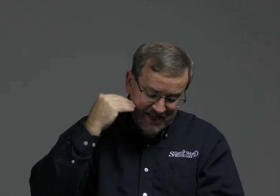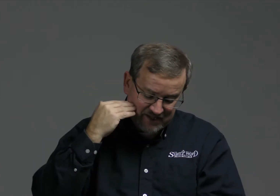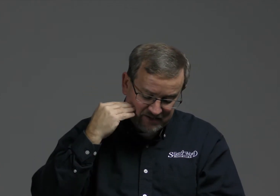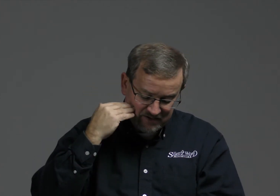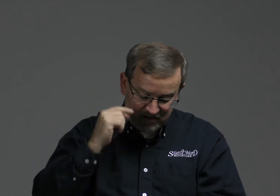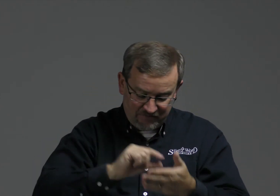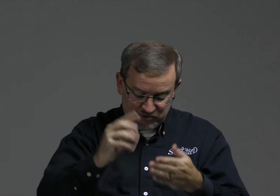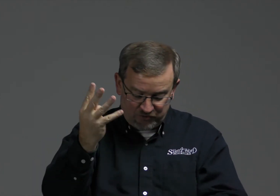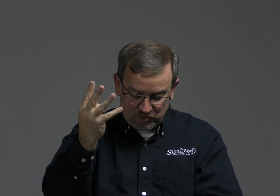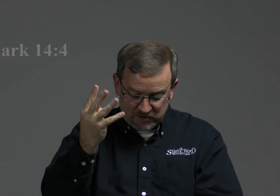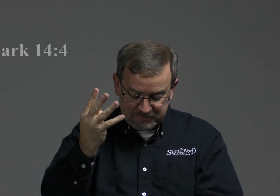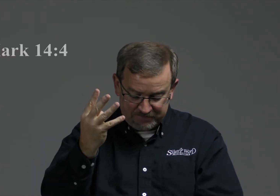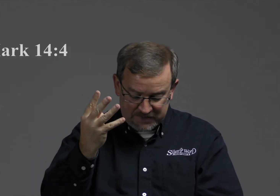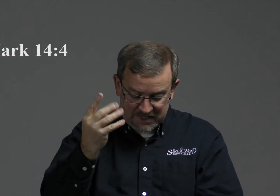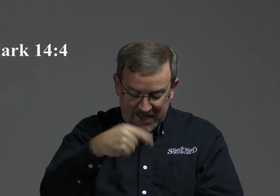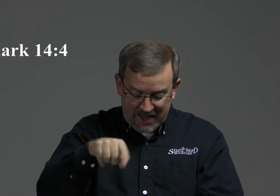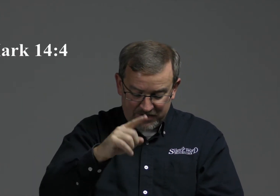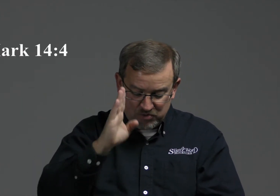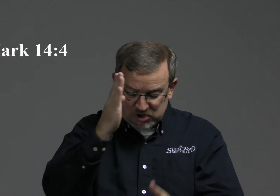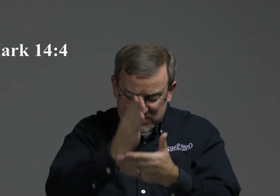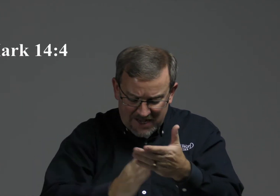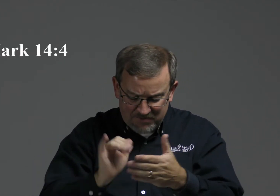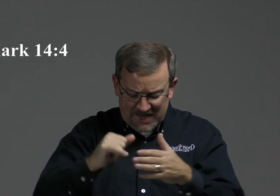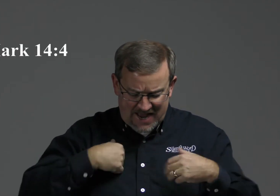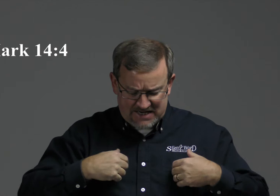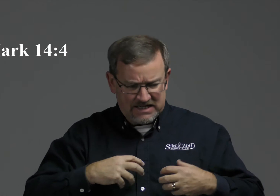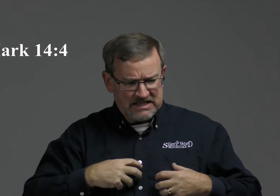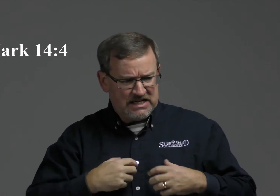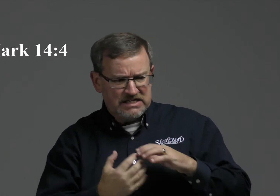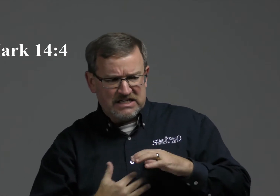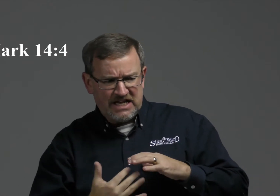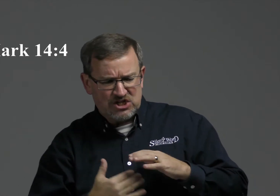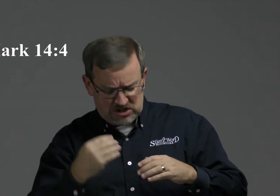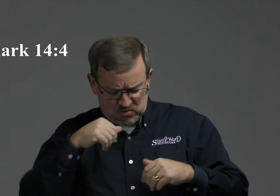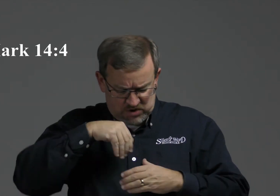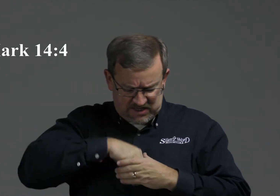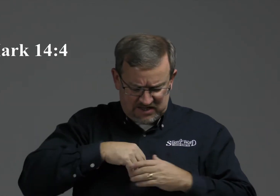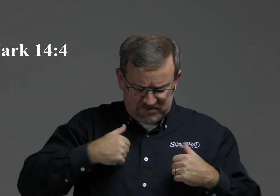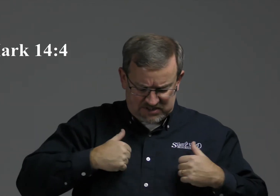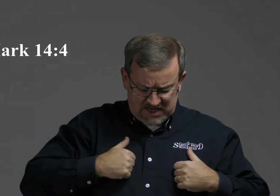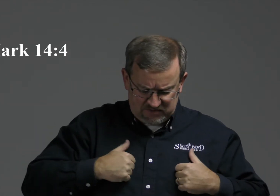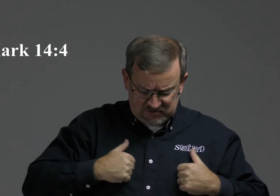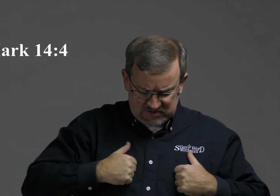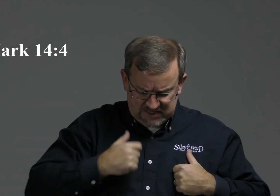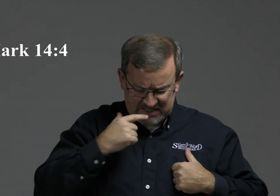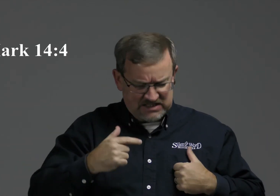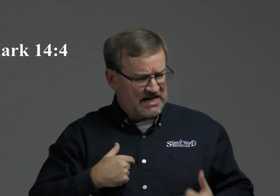head. Verse 4. And there were some that had indignation within themselves and